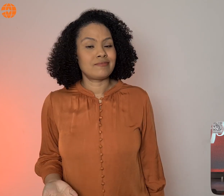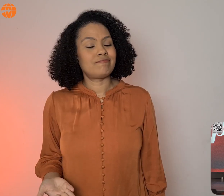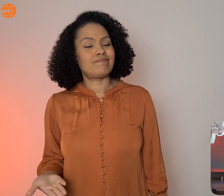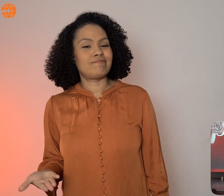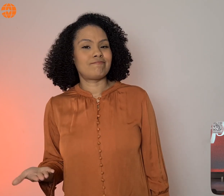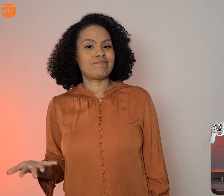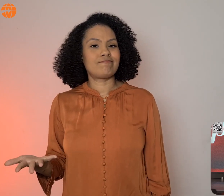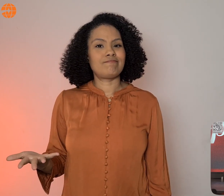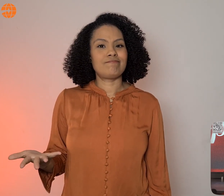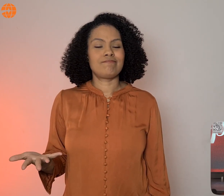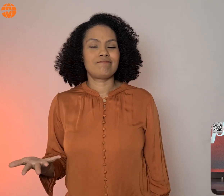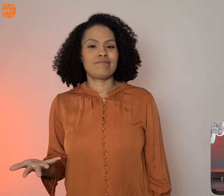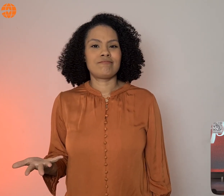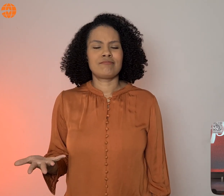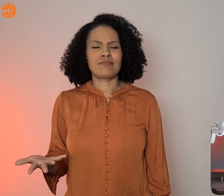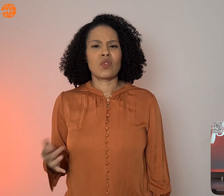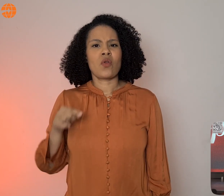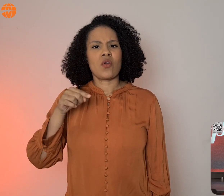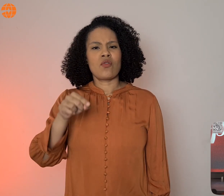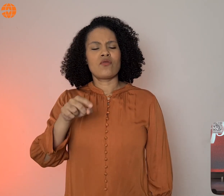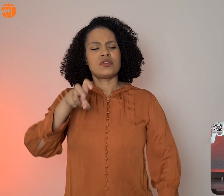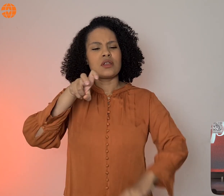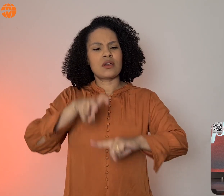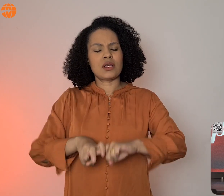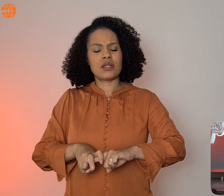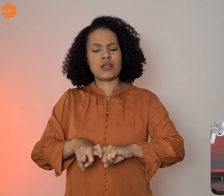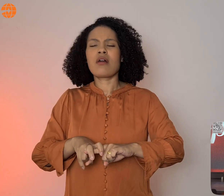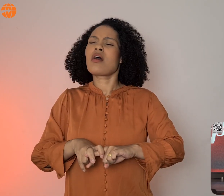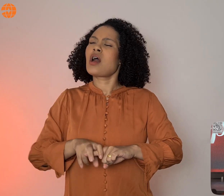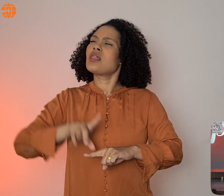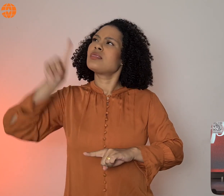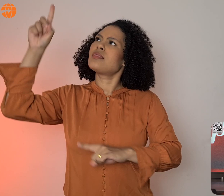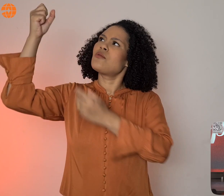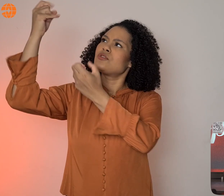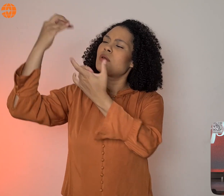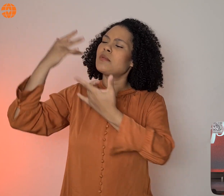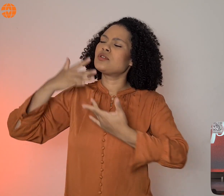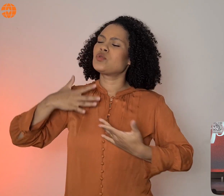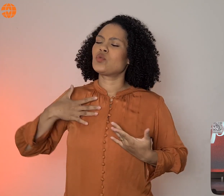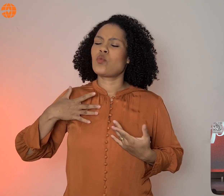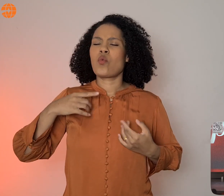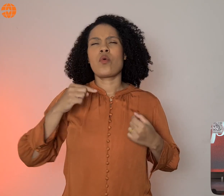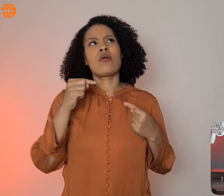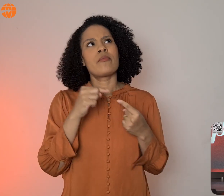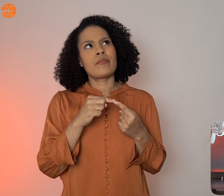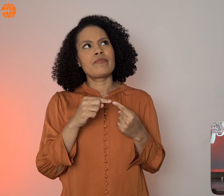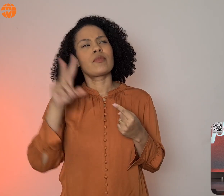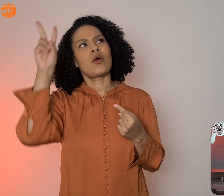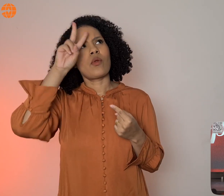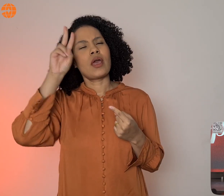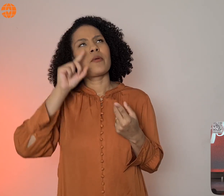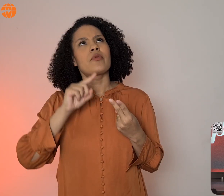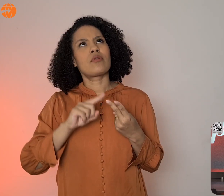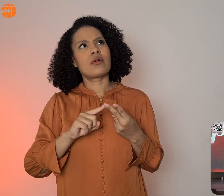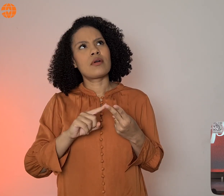just written down all the ways God has blessed you? Você já sentou e começou a listar todas as formas como Deus tem te abençoado? All the